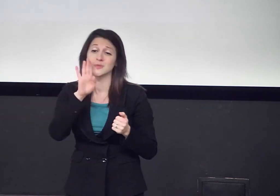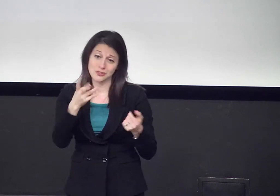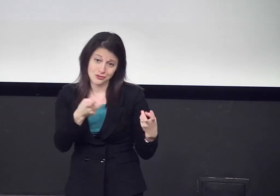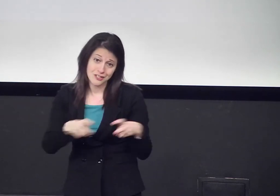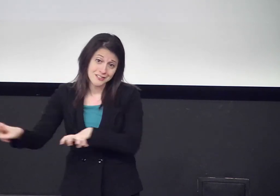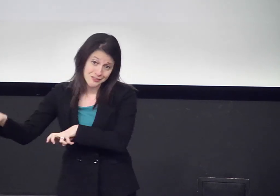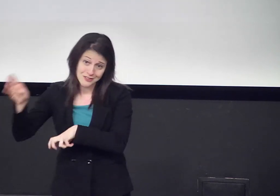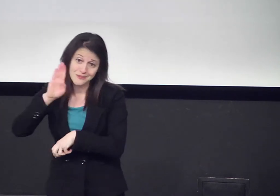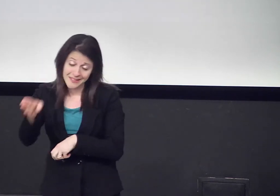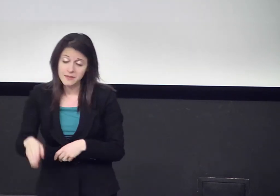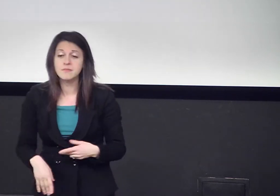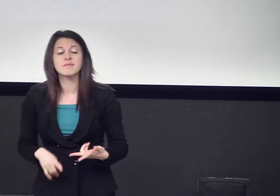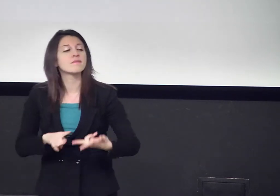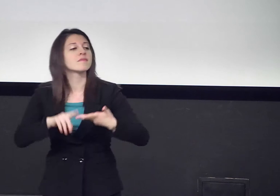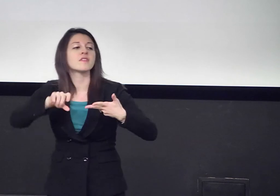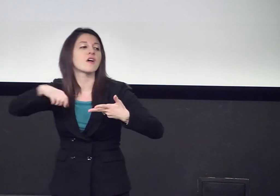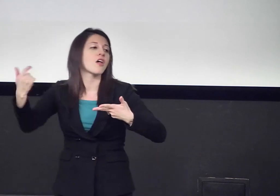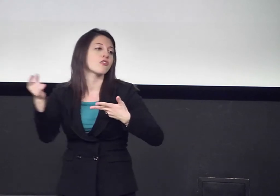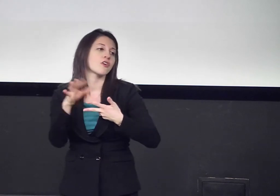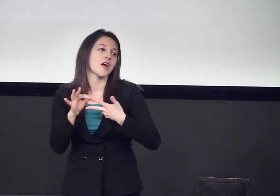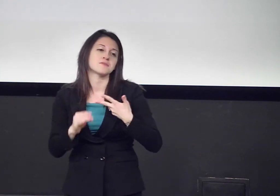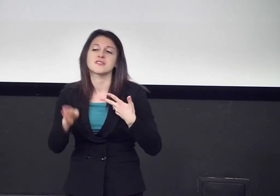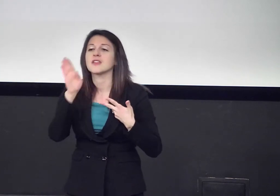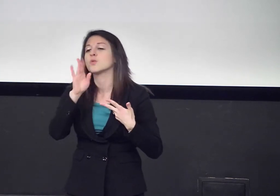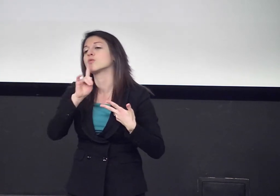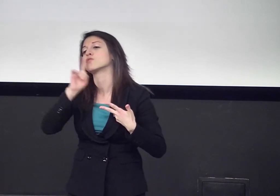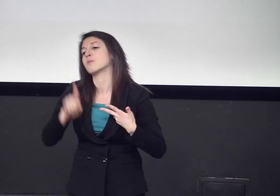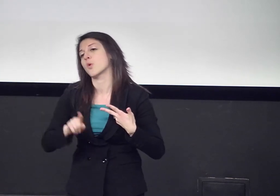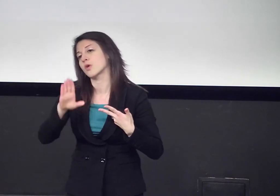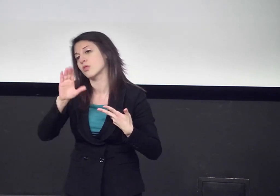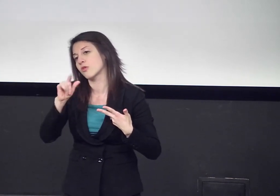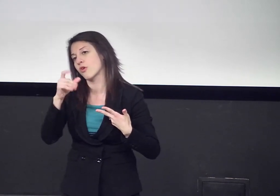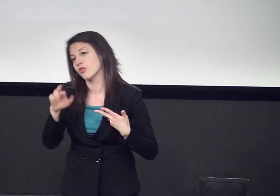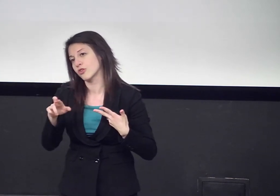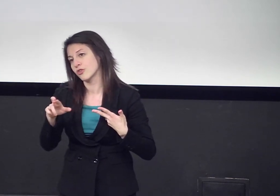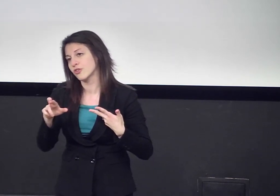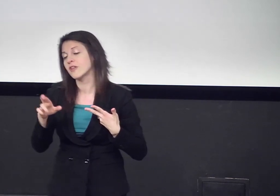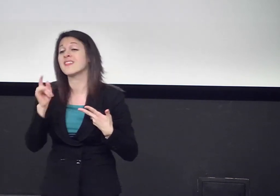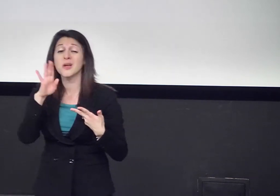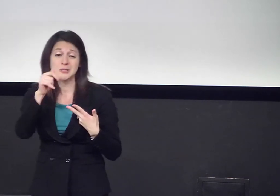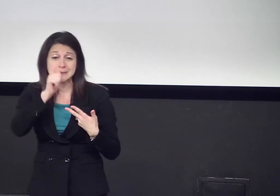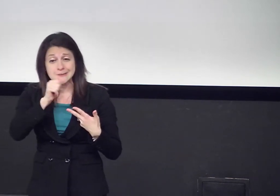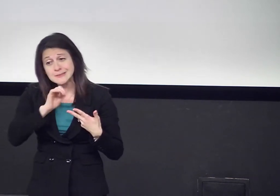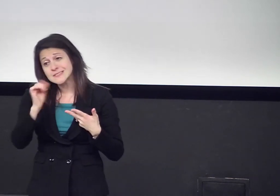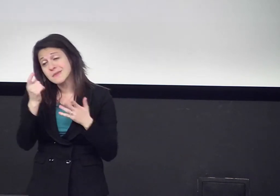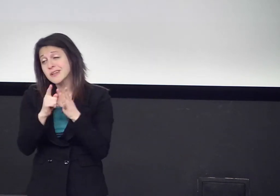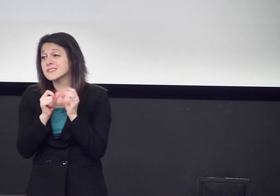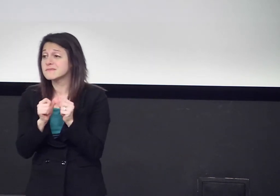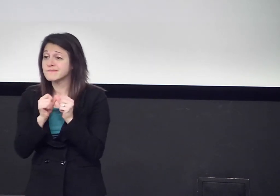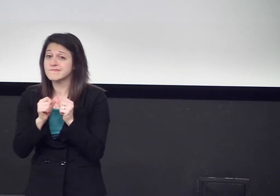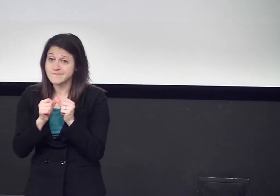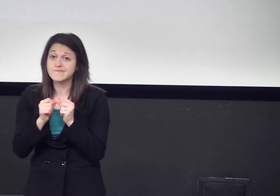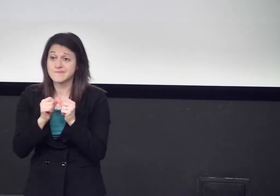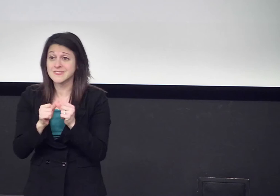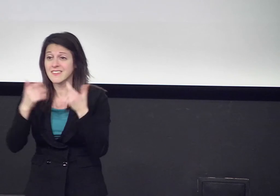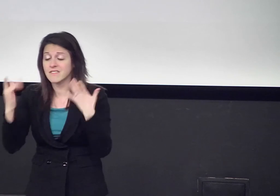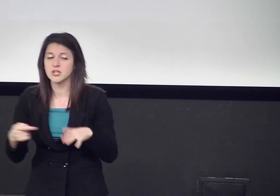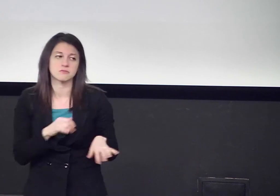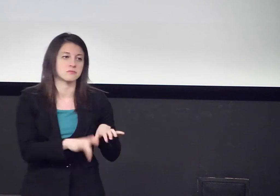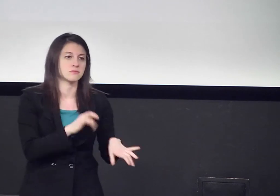call. But one person said that if the person was abusive or angry, they would transfer the call. And there was one